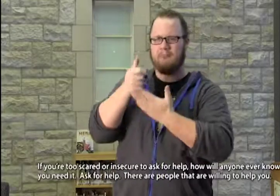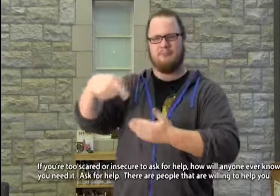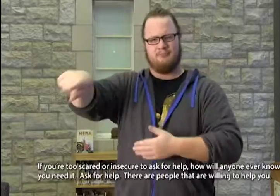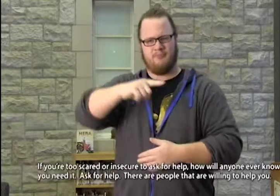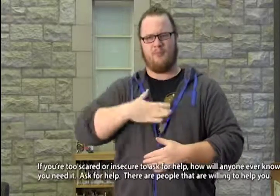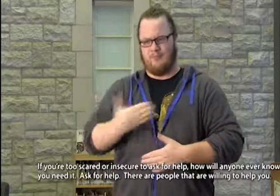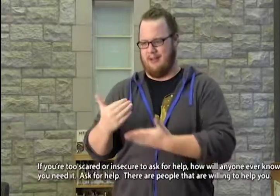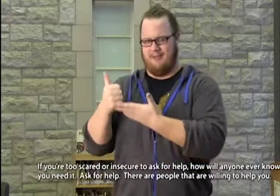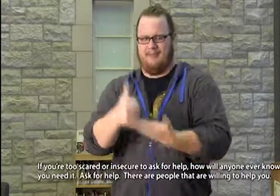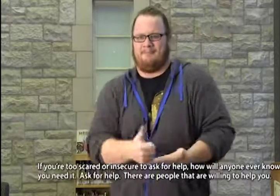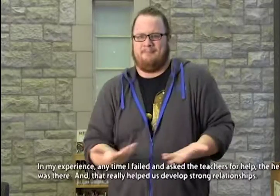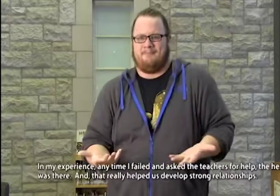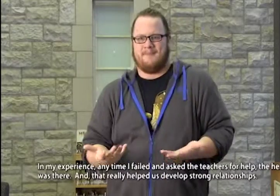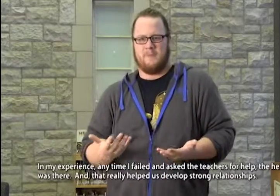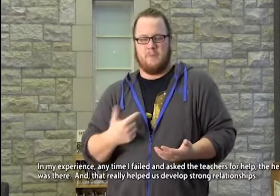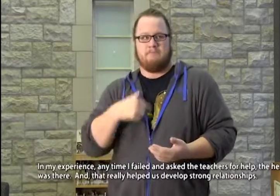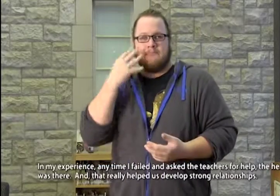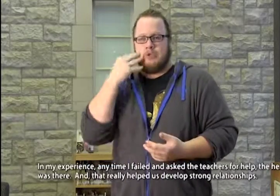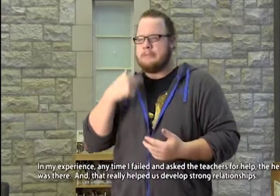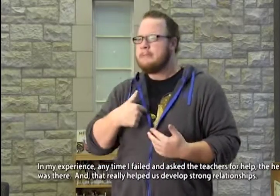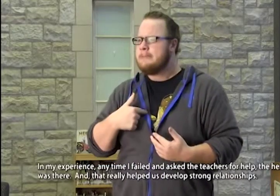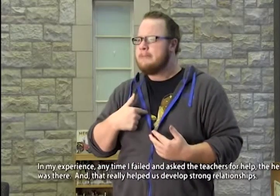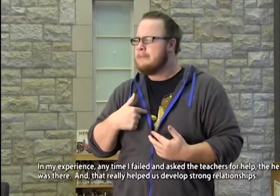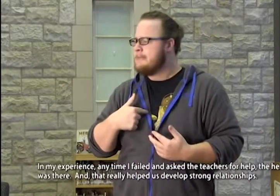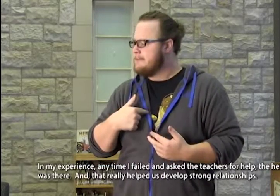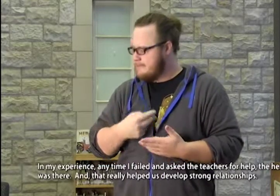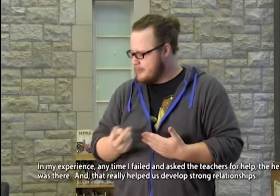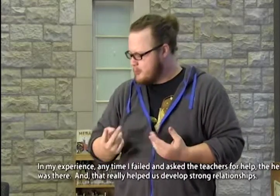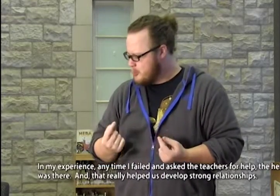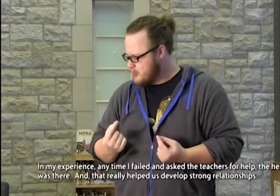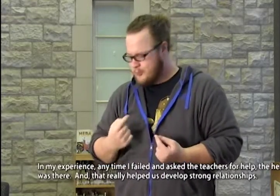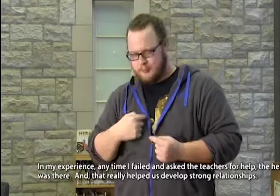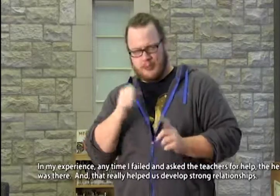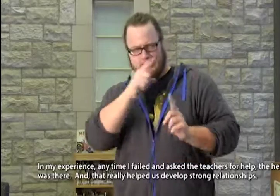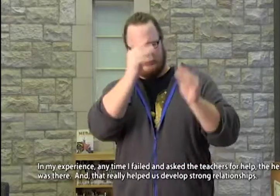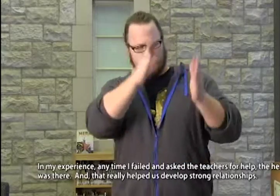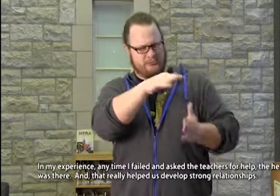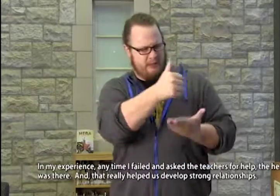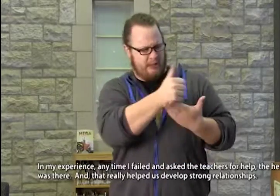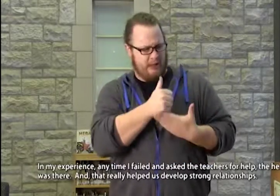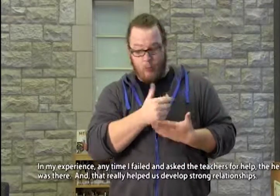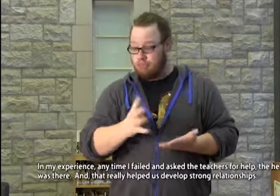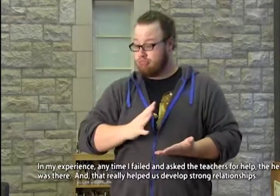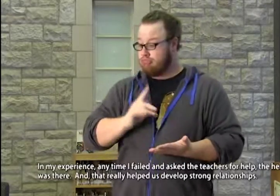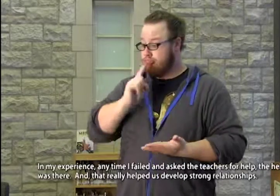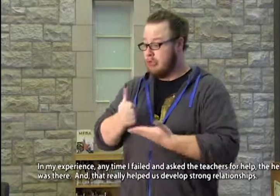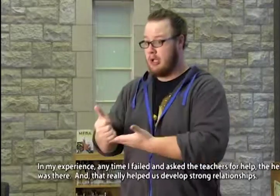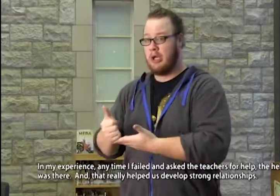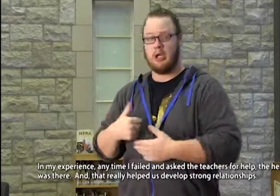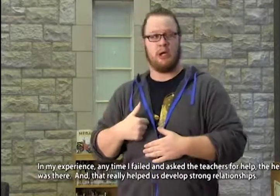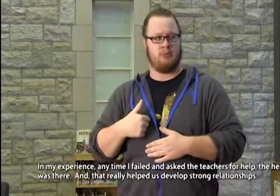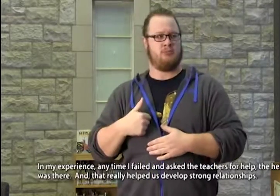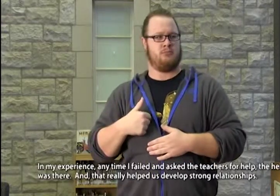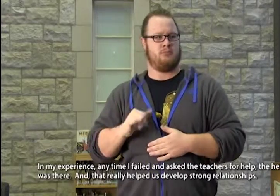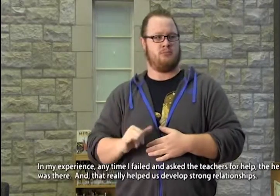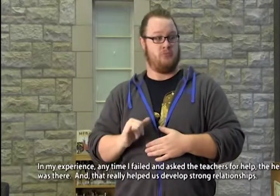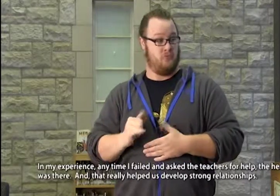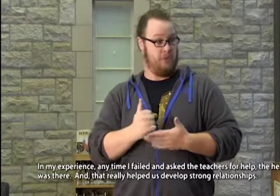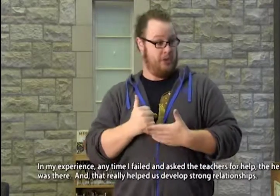help. There are people that are willing to help you. In my experience, anytime I failed and asked the teachers for help, the help was there.